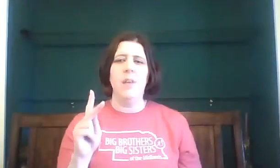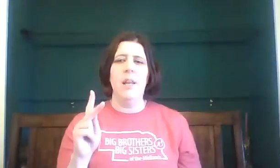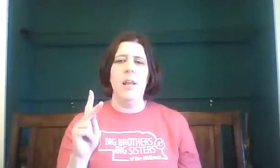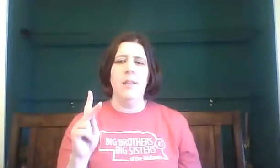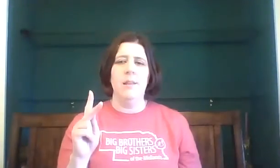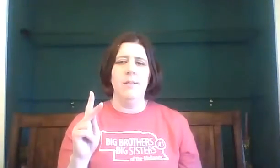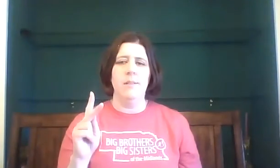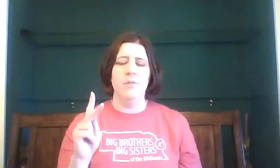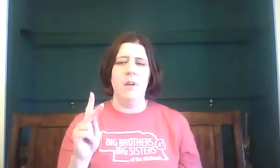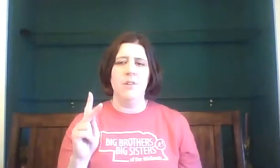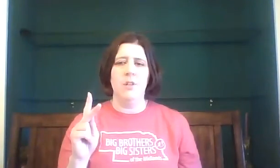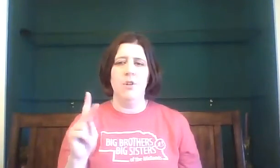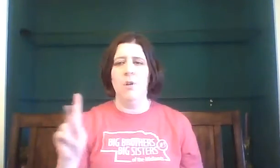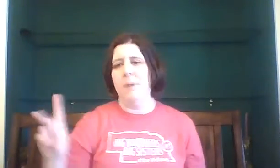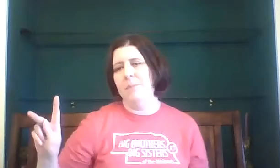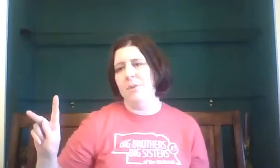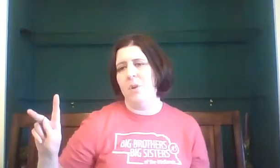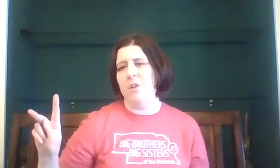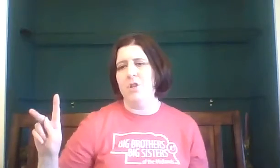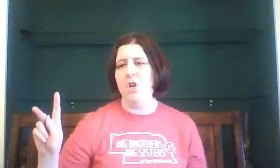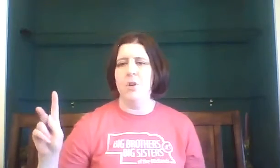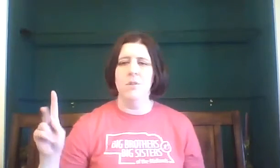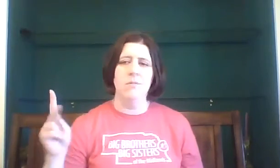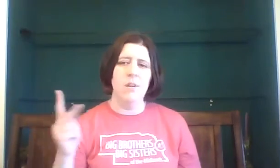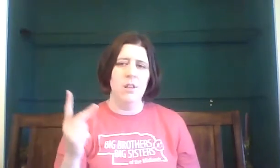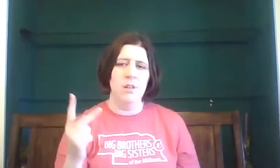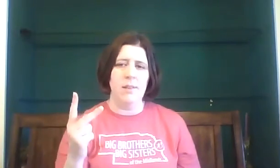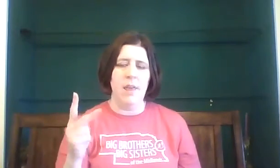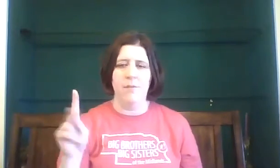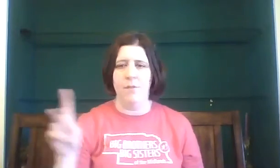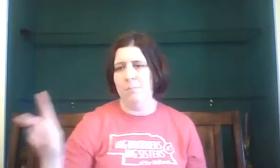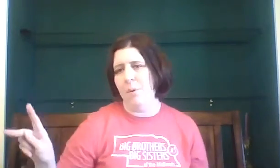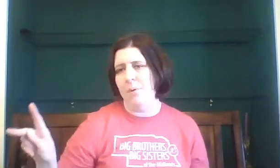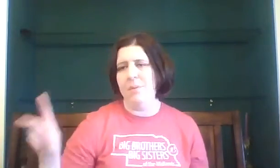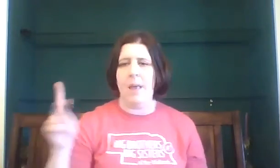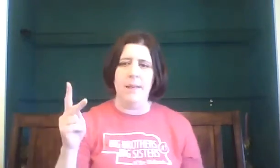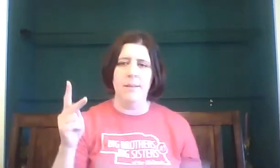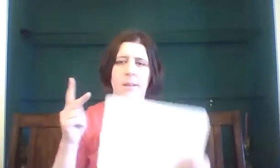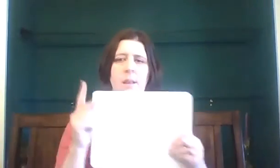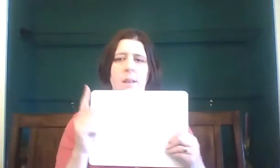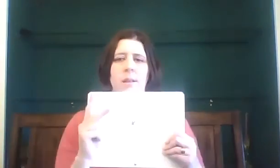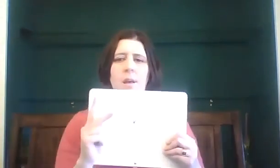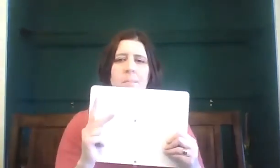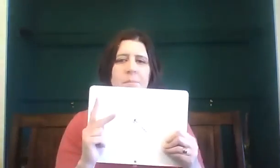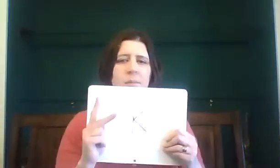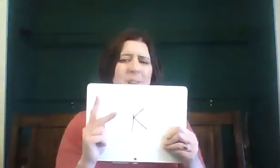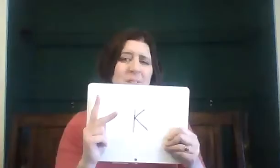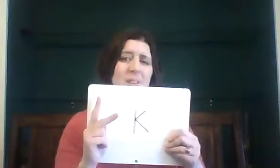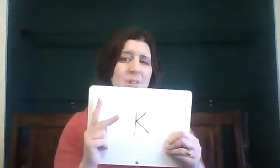signing it, this is the direction it'll go, but I'm just trying to show you what it looks like from both sides, because that one's a little